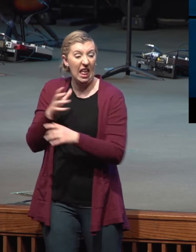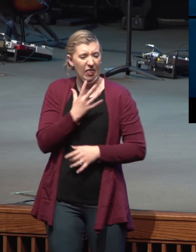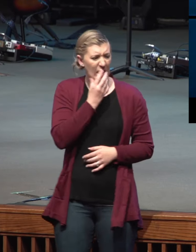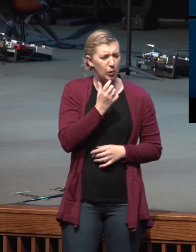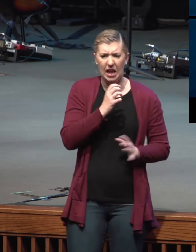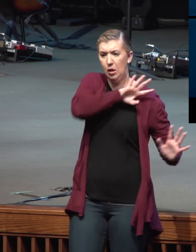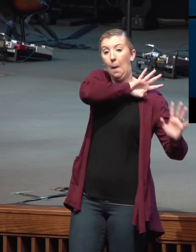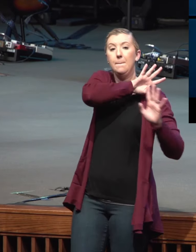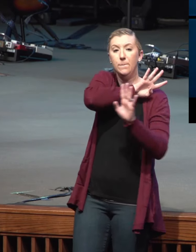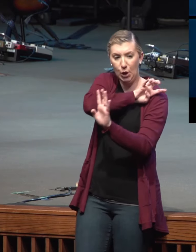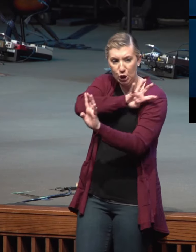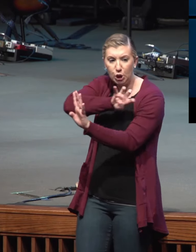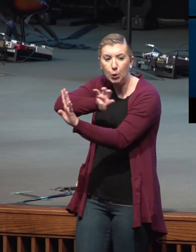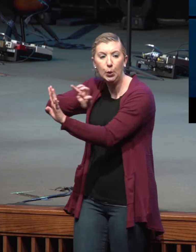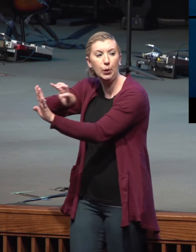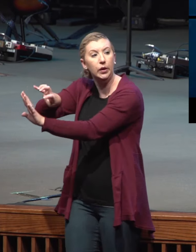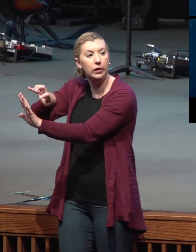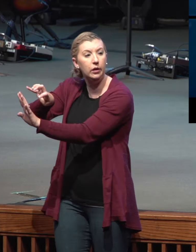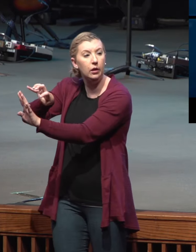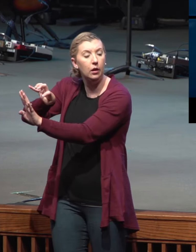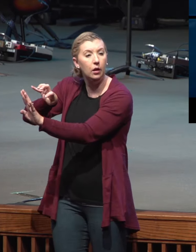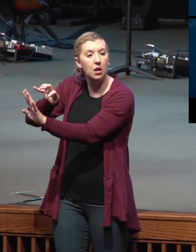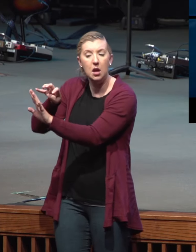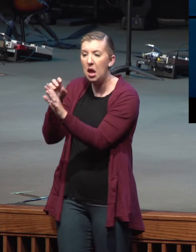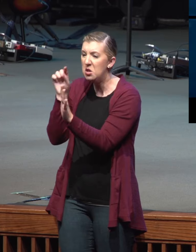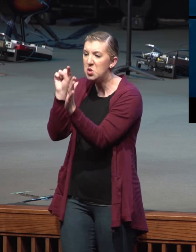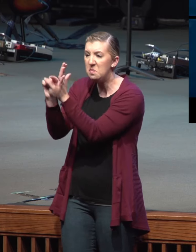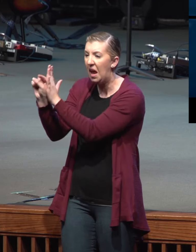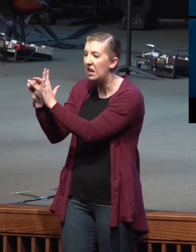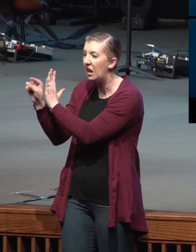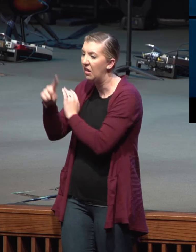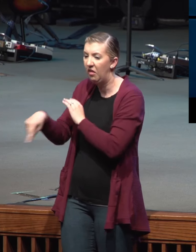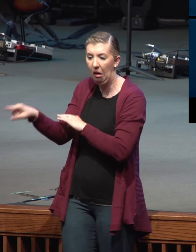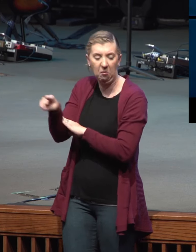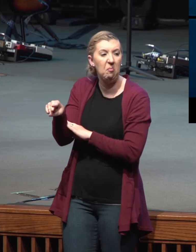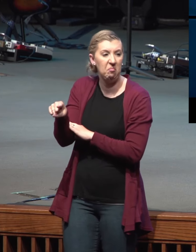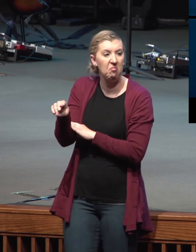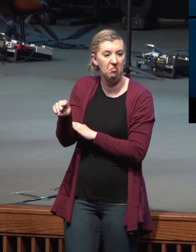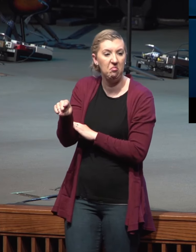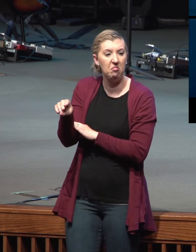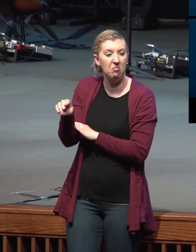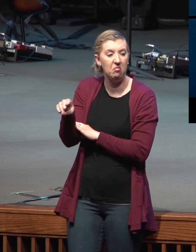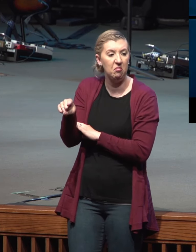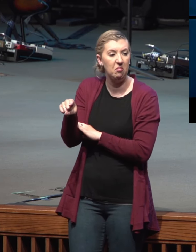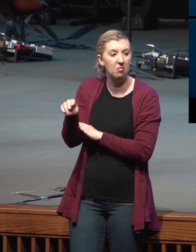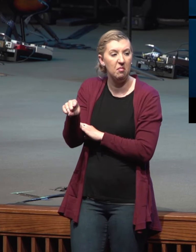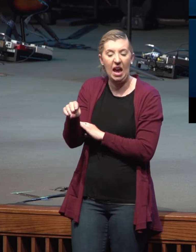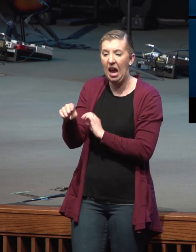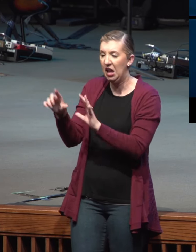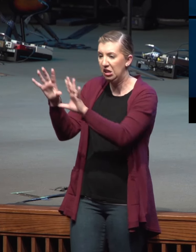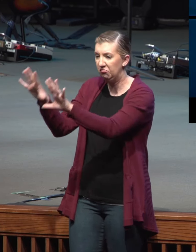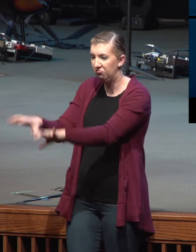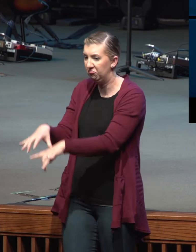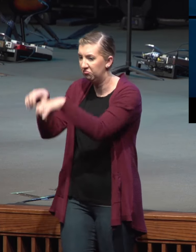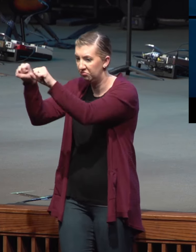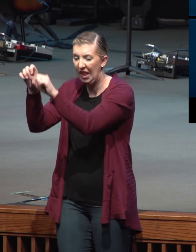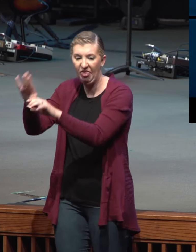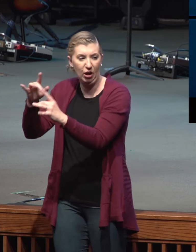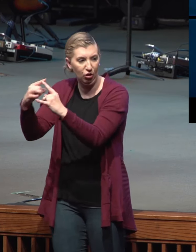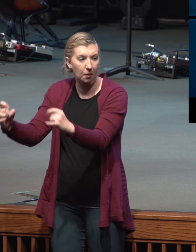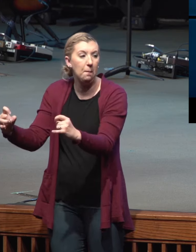Israelites pursued, took many of them out, and plundered their camp.